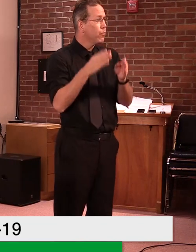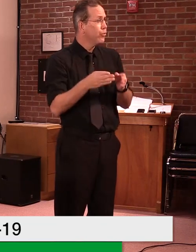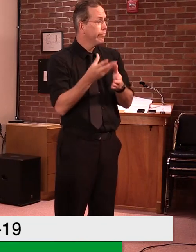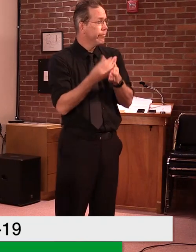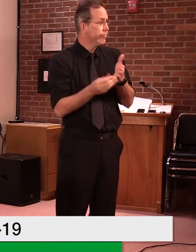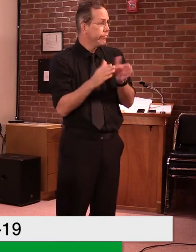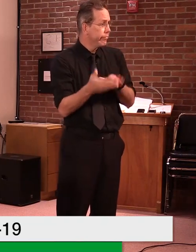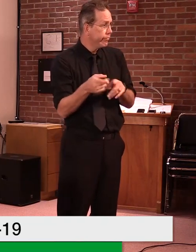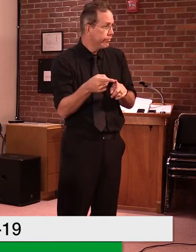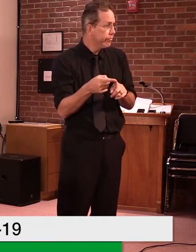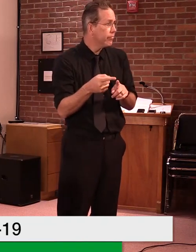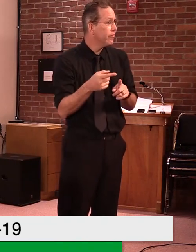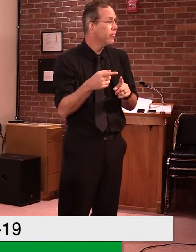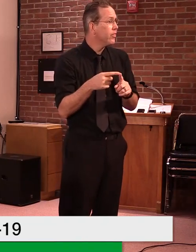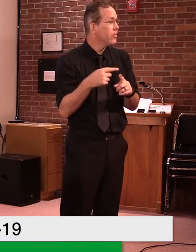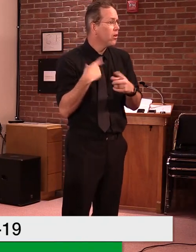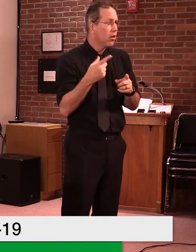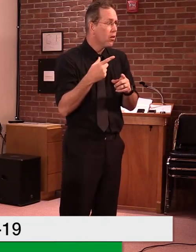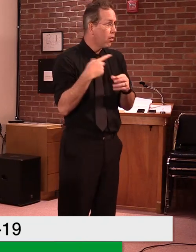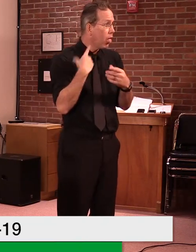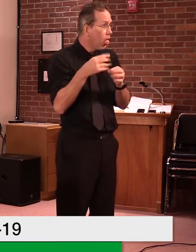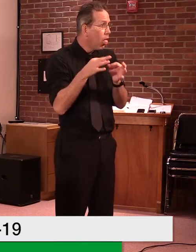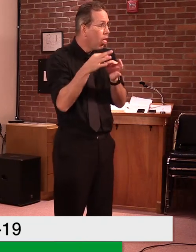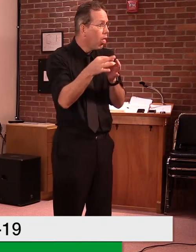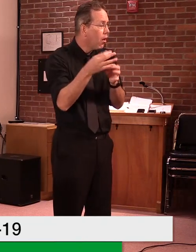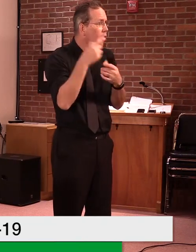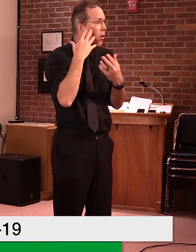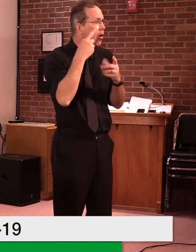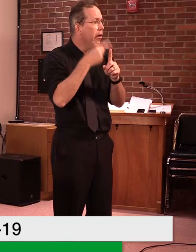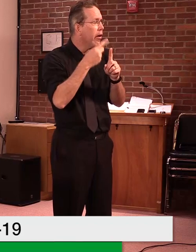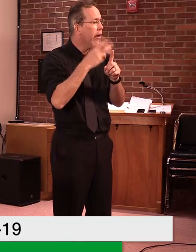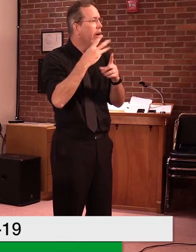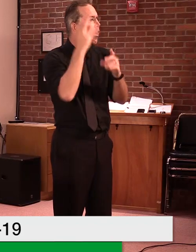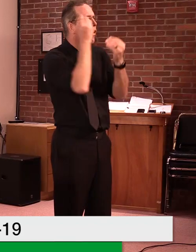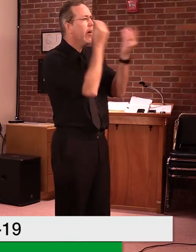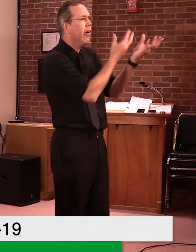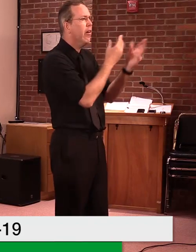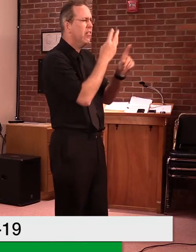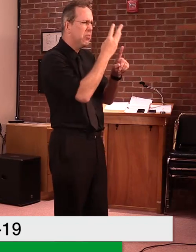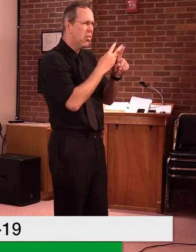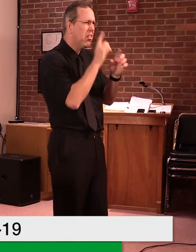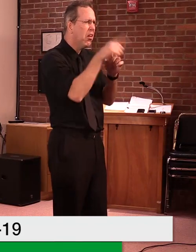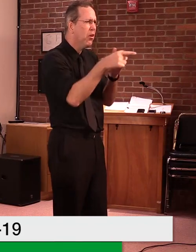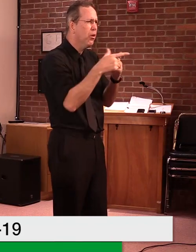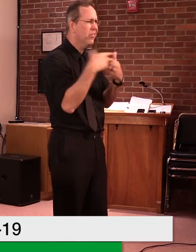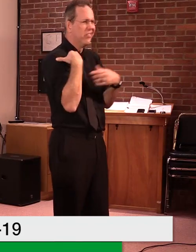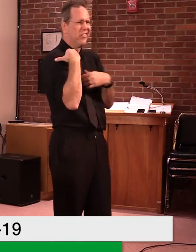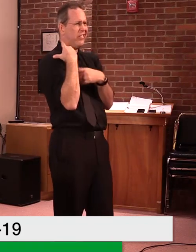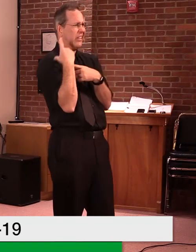Now, COVID interfered with this investigation, but to go 7 months